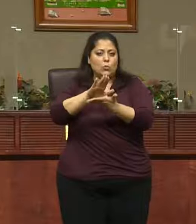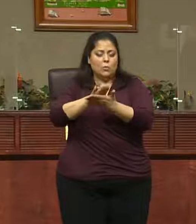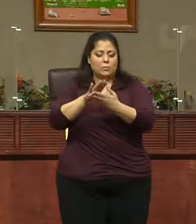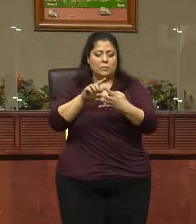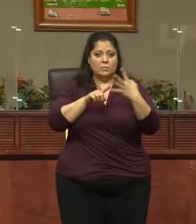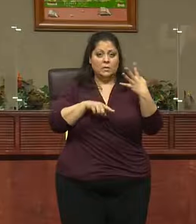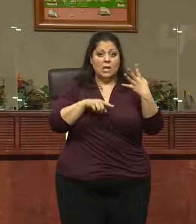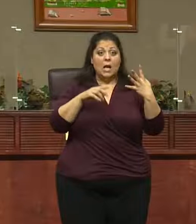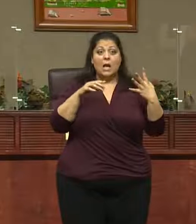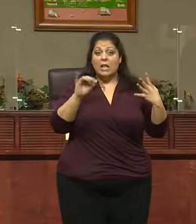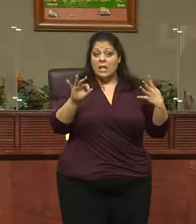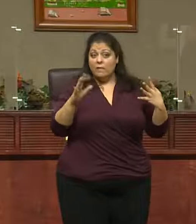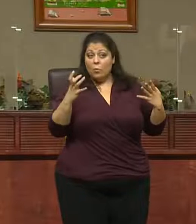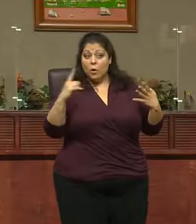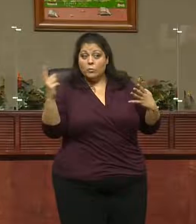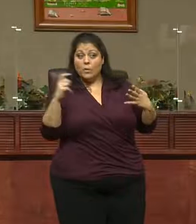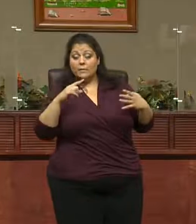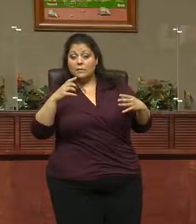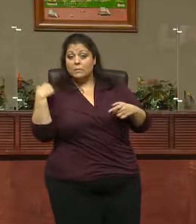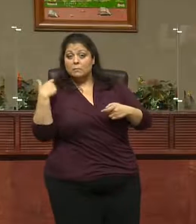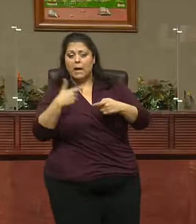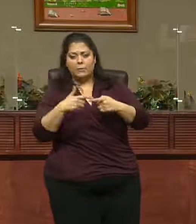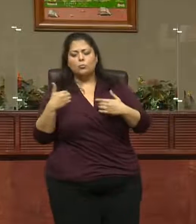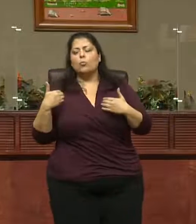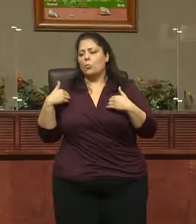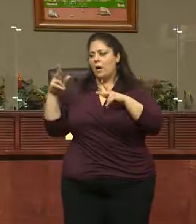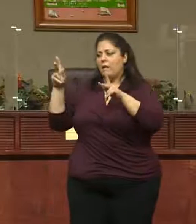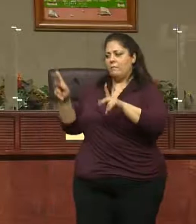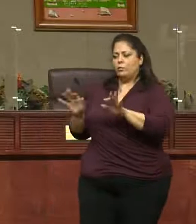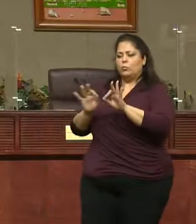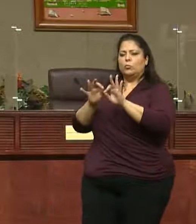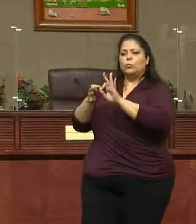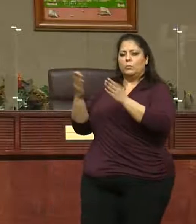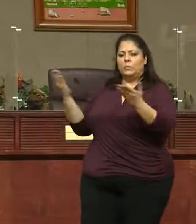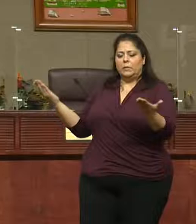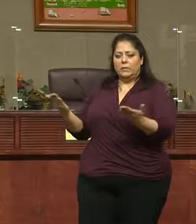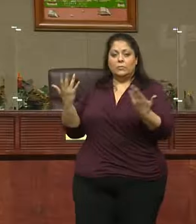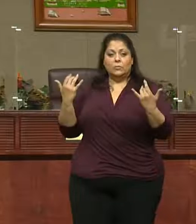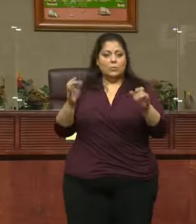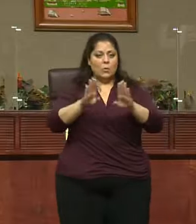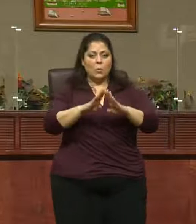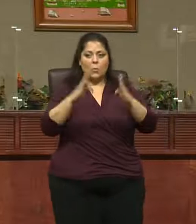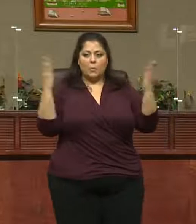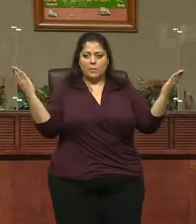translate here as well. And so with that, we'll open it up for any questions at this time.